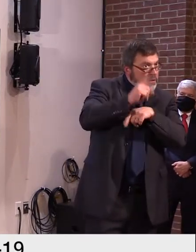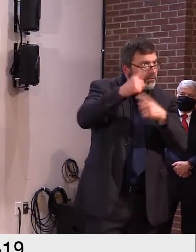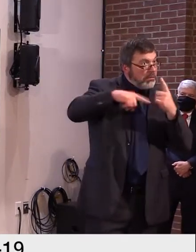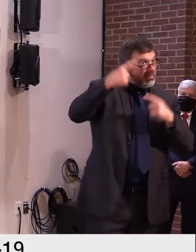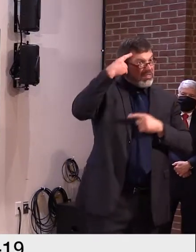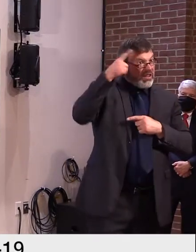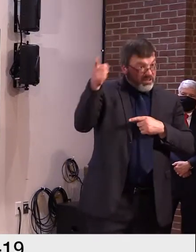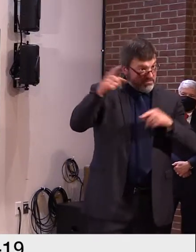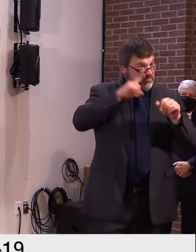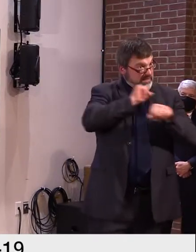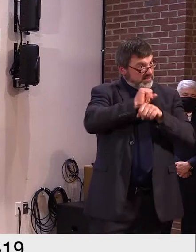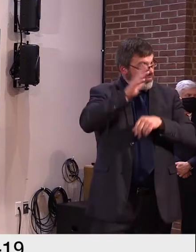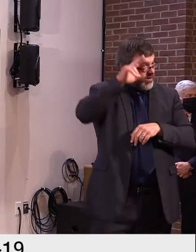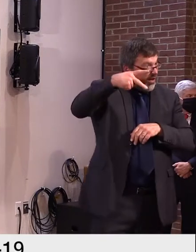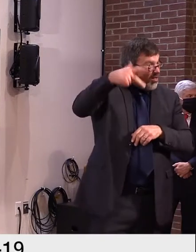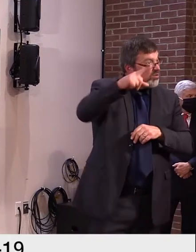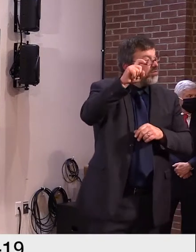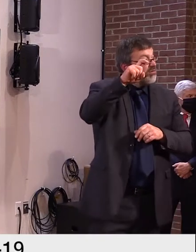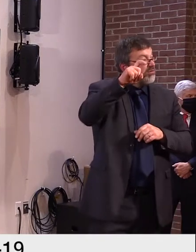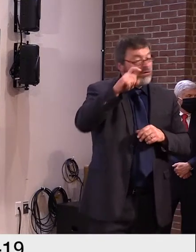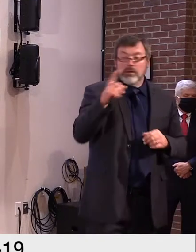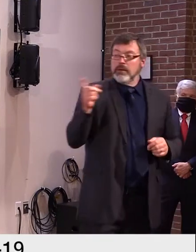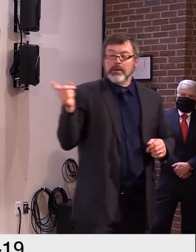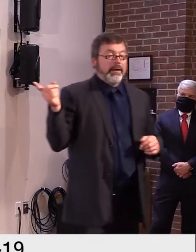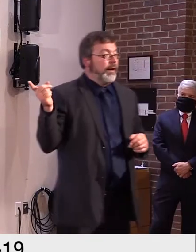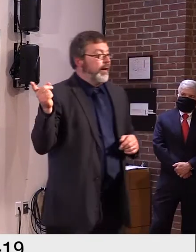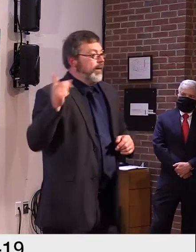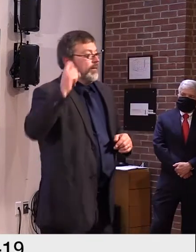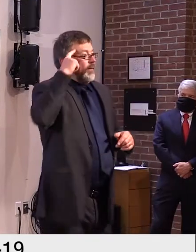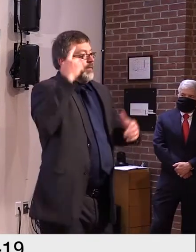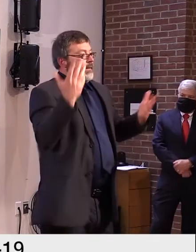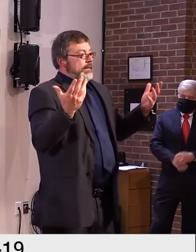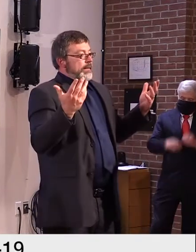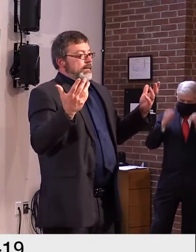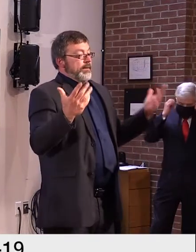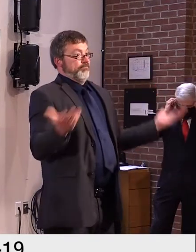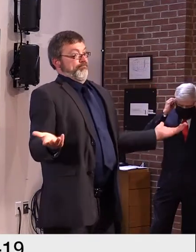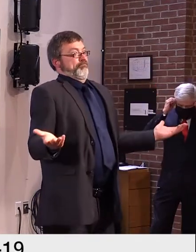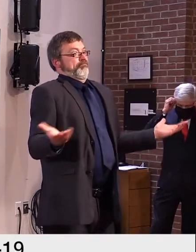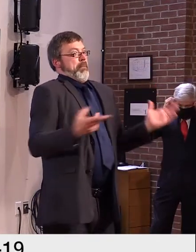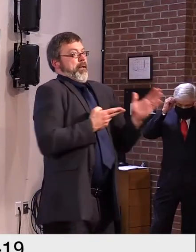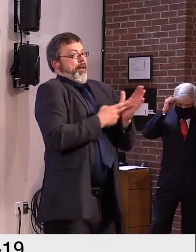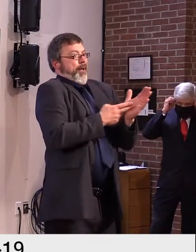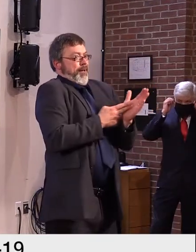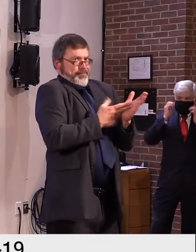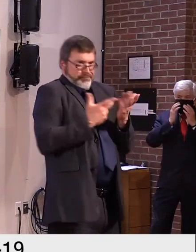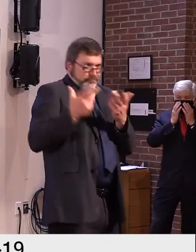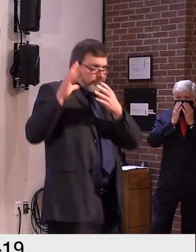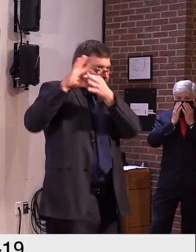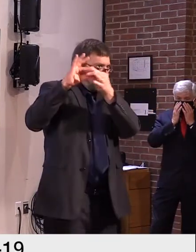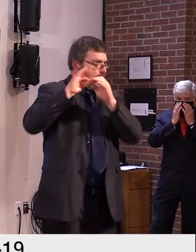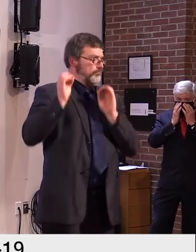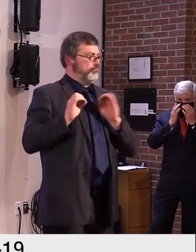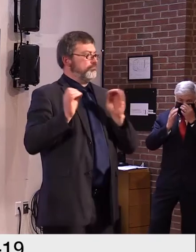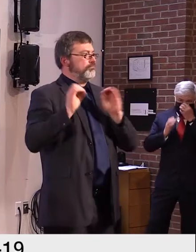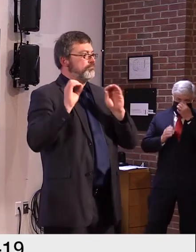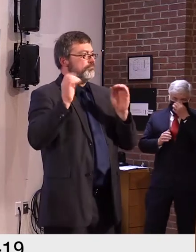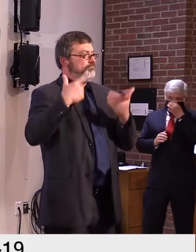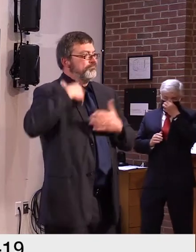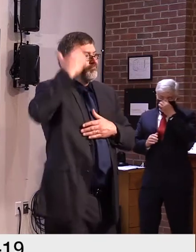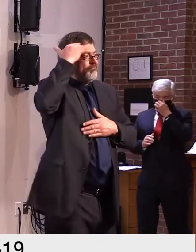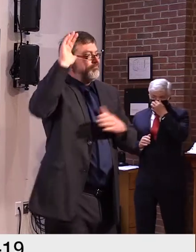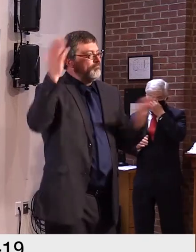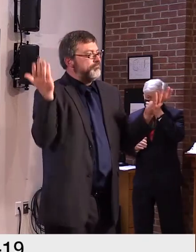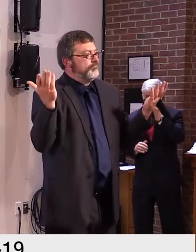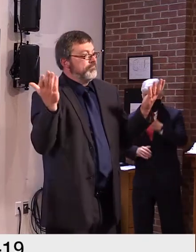to monitor what is happening and what isn't happening in Washington, but we're hopeful. And I know our congressional